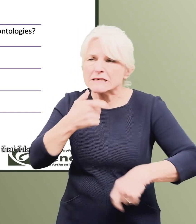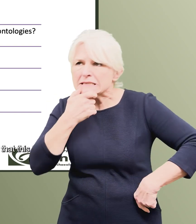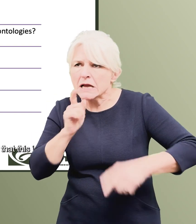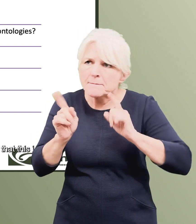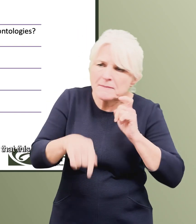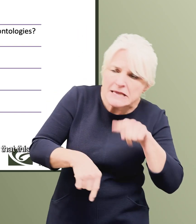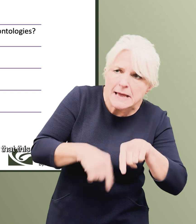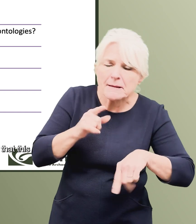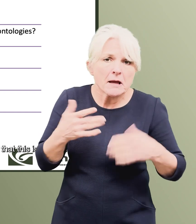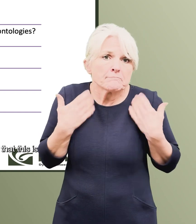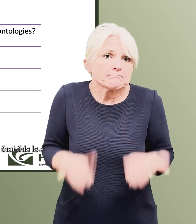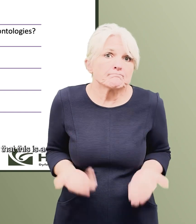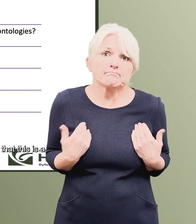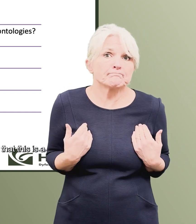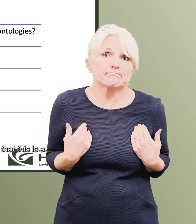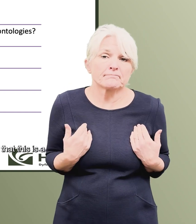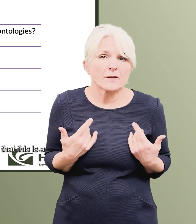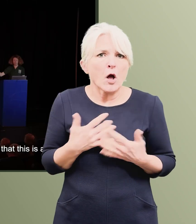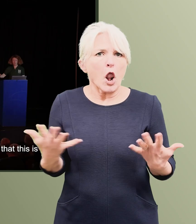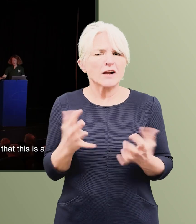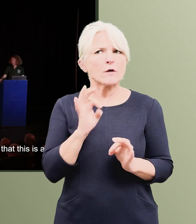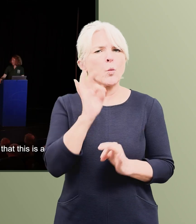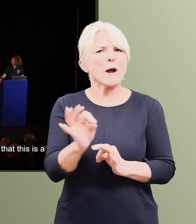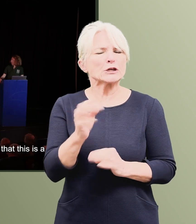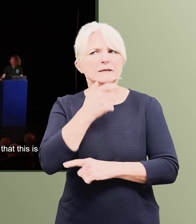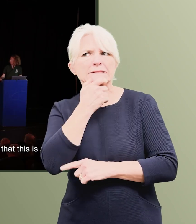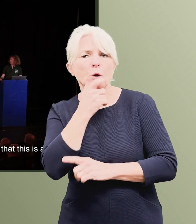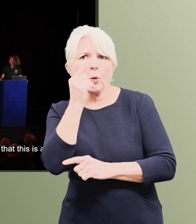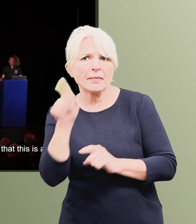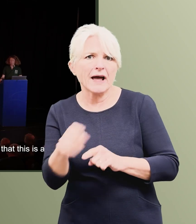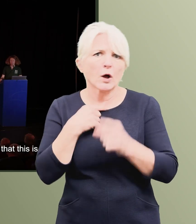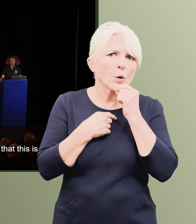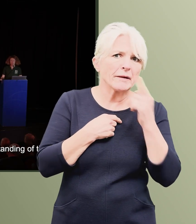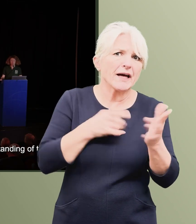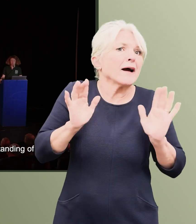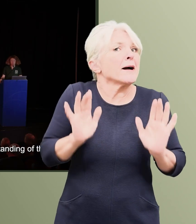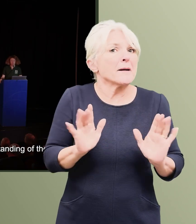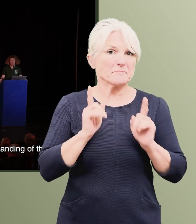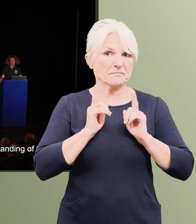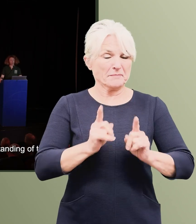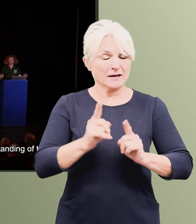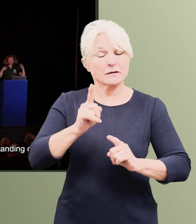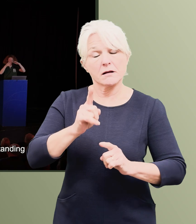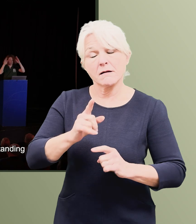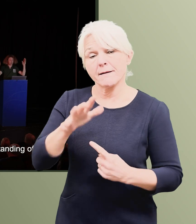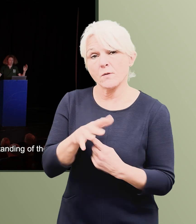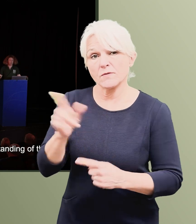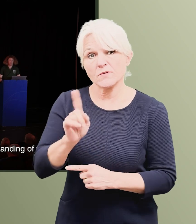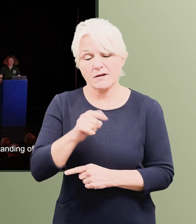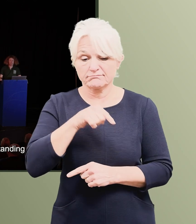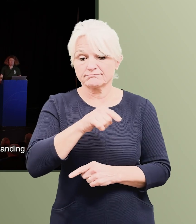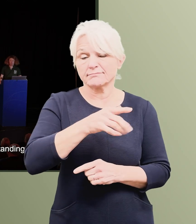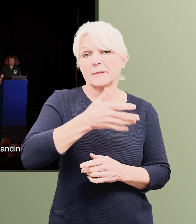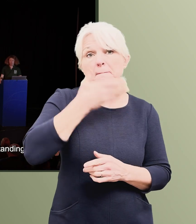to seek going forward. I think we can say that this is a reflection of their cosmologies and ontologies, the cosmology being